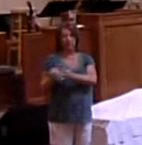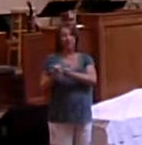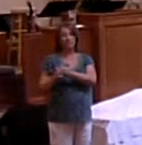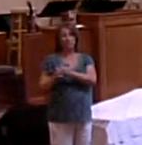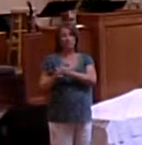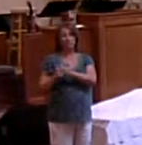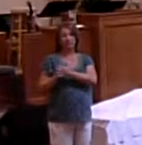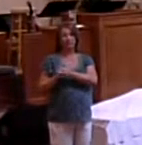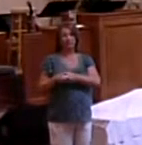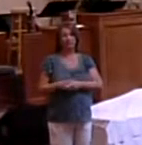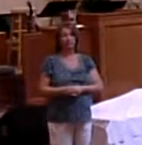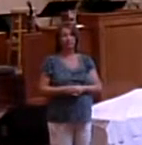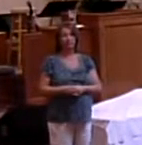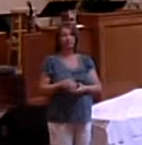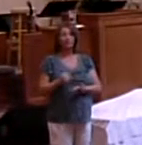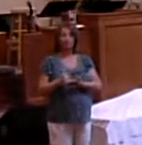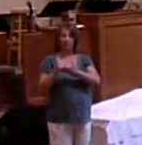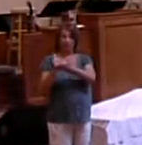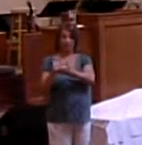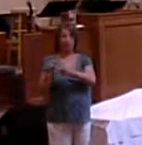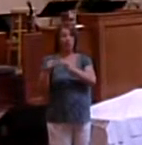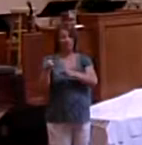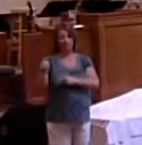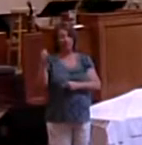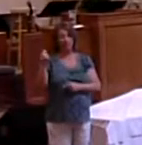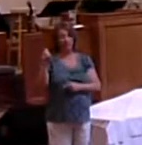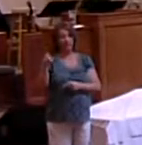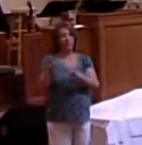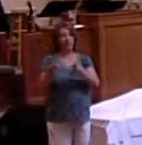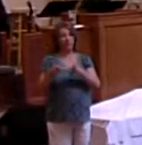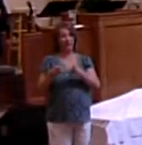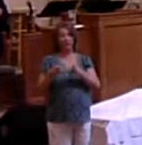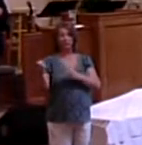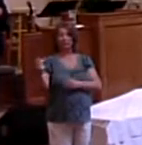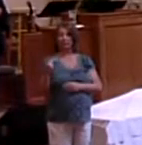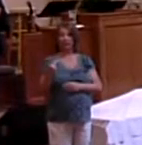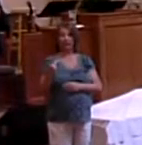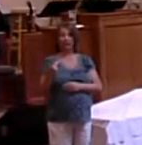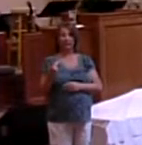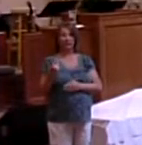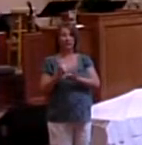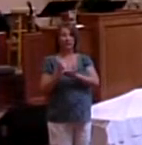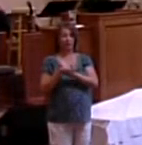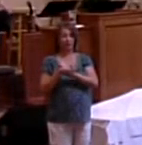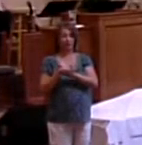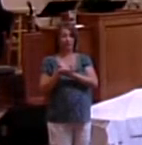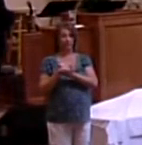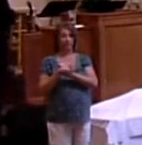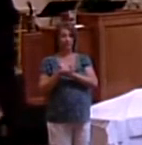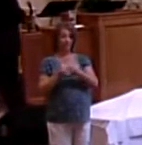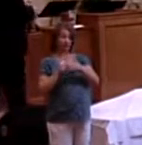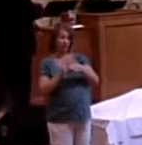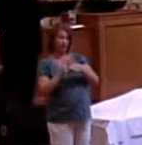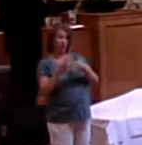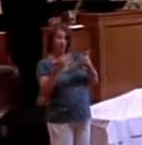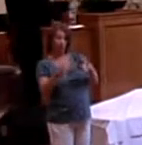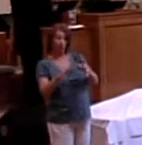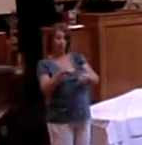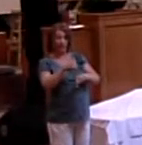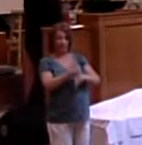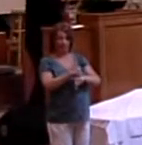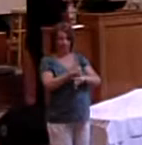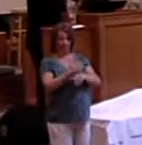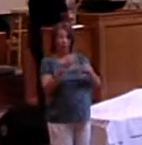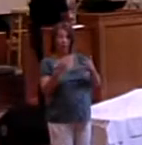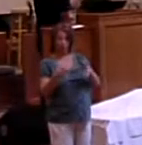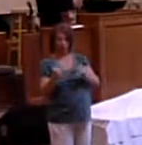automatically help them whenever they need a place to turn. It will be a relationship that's already established. It'll be a place they have already